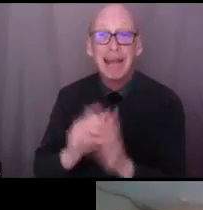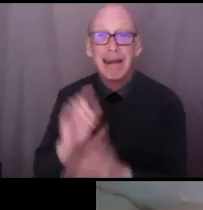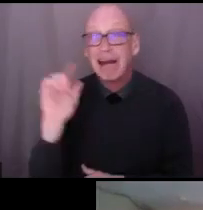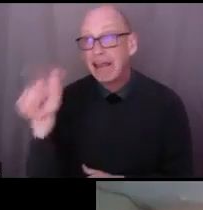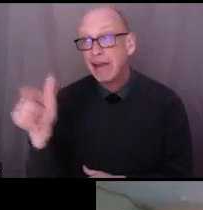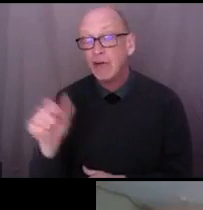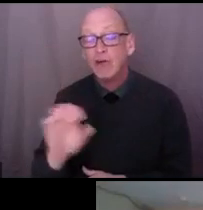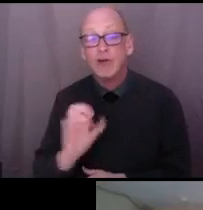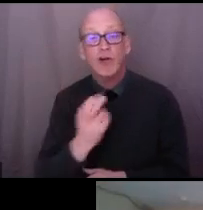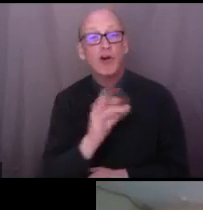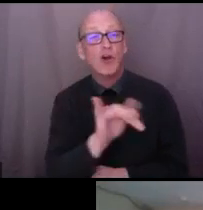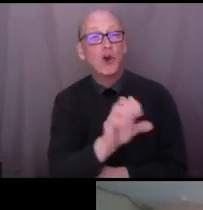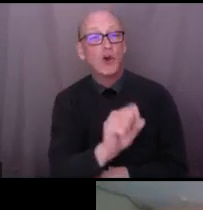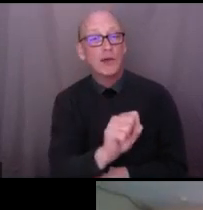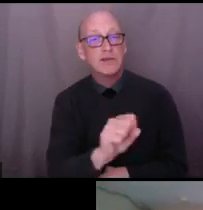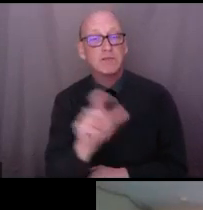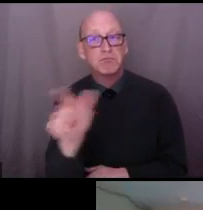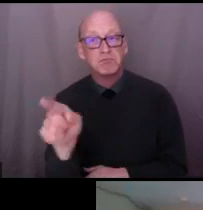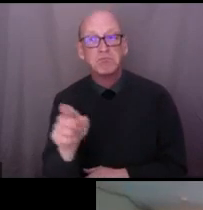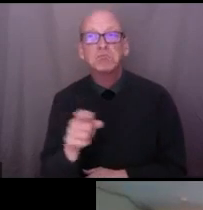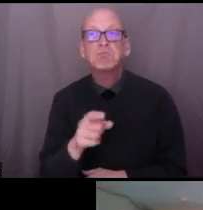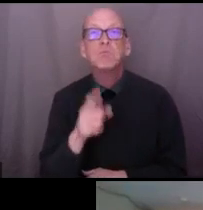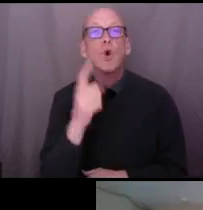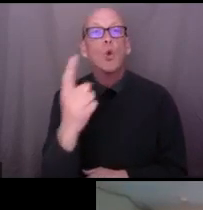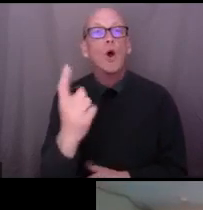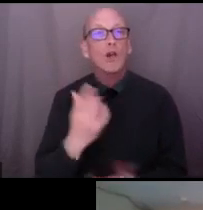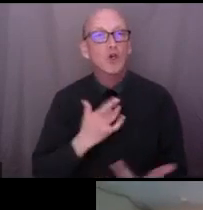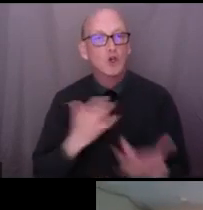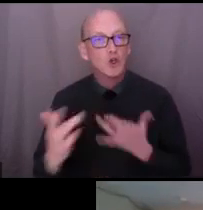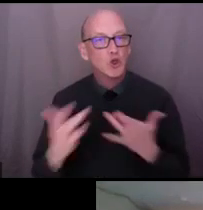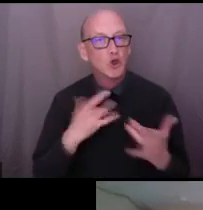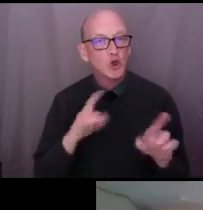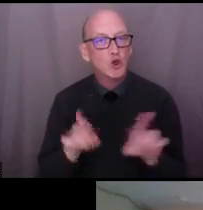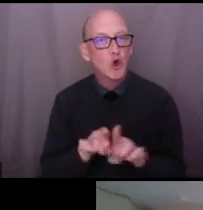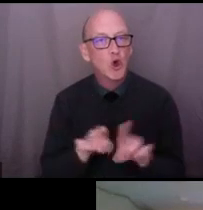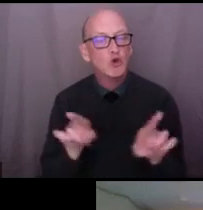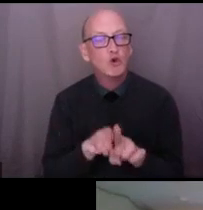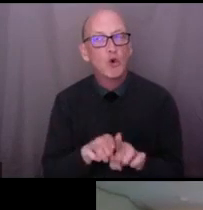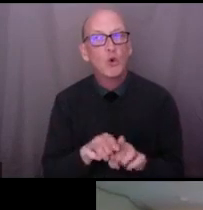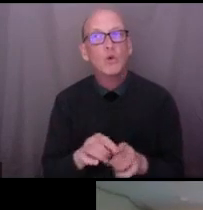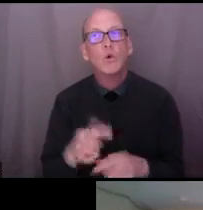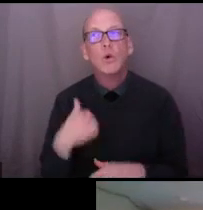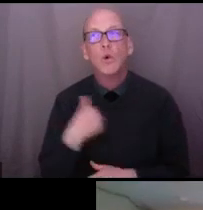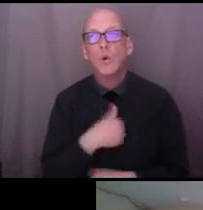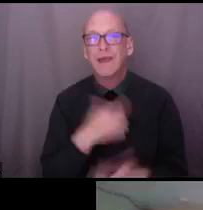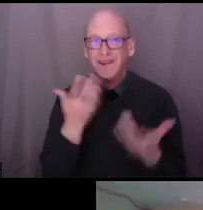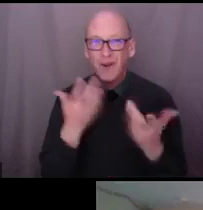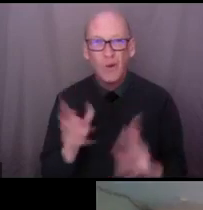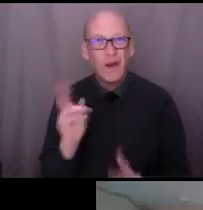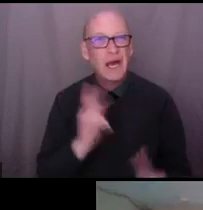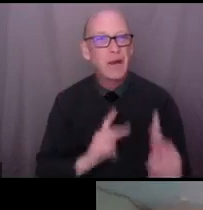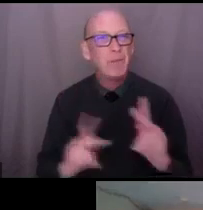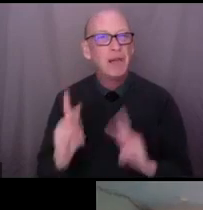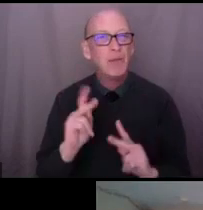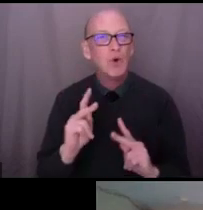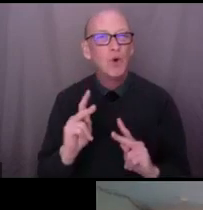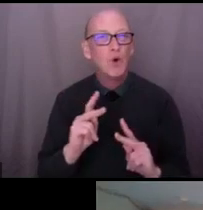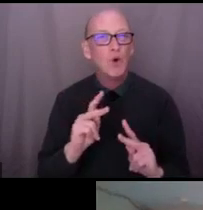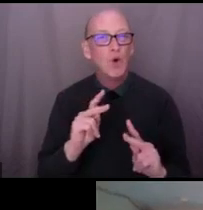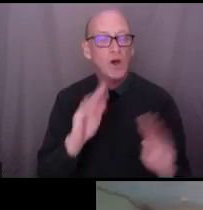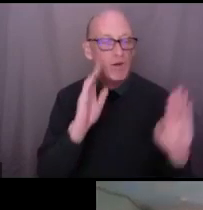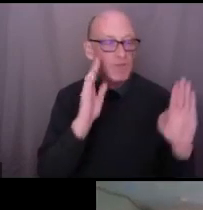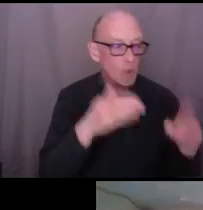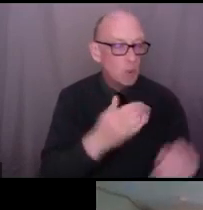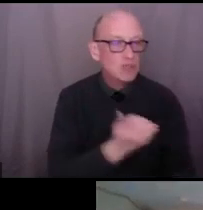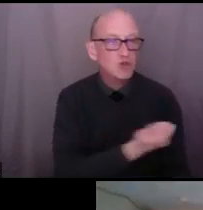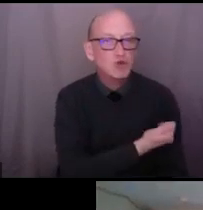And I think, one of the concerns also is just, we don't want people turning to alcohol and drugs,